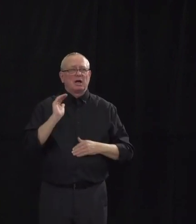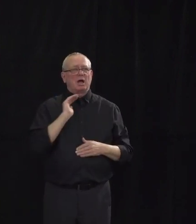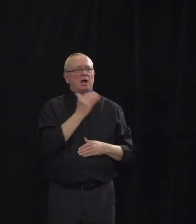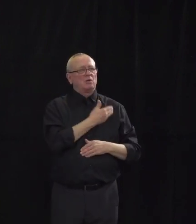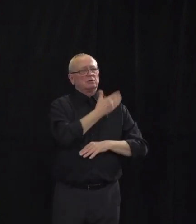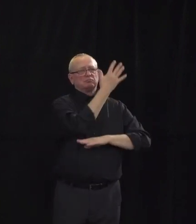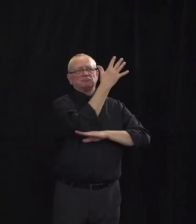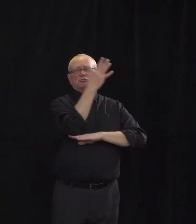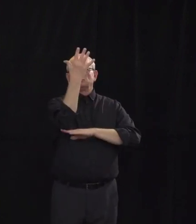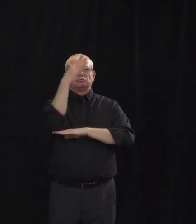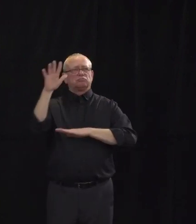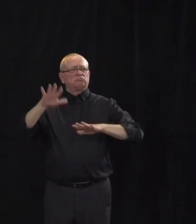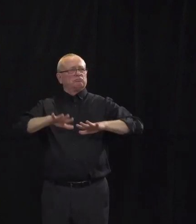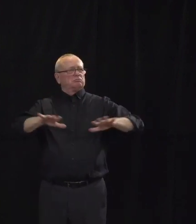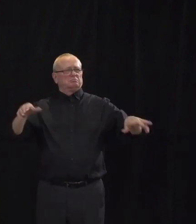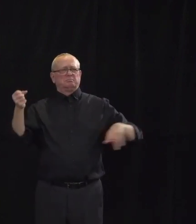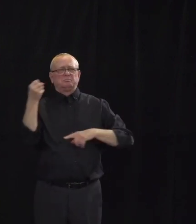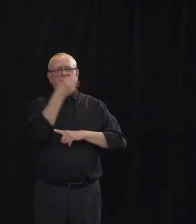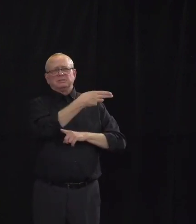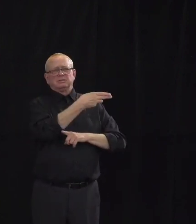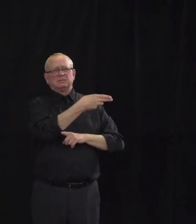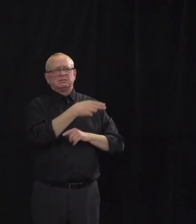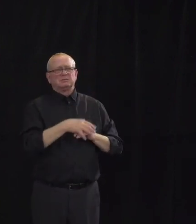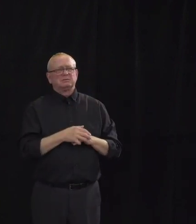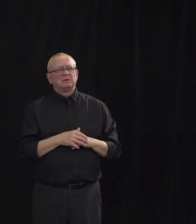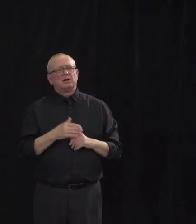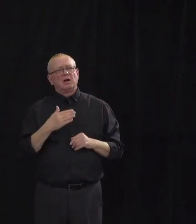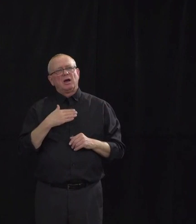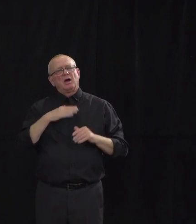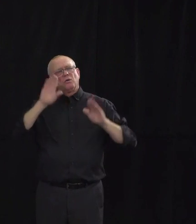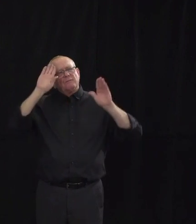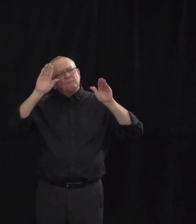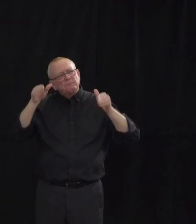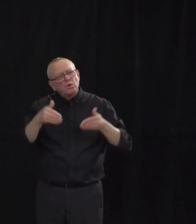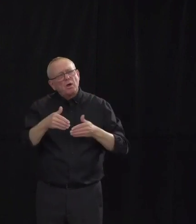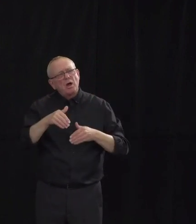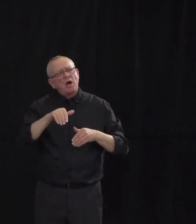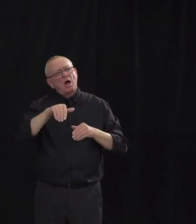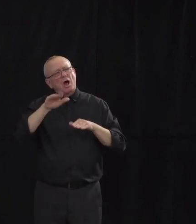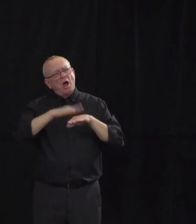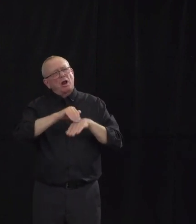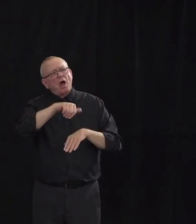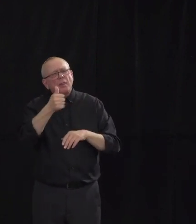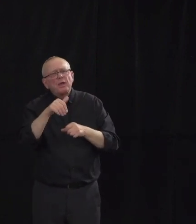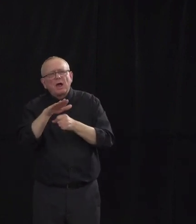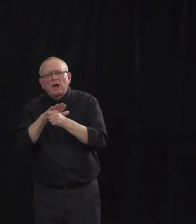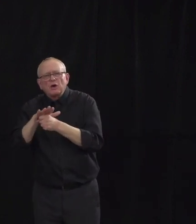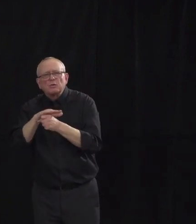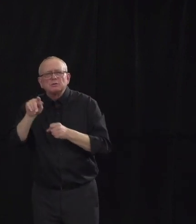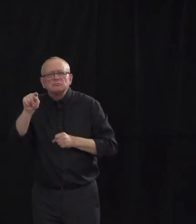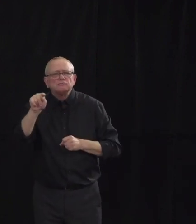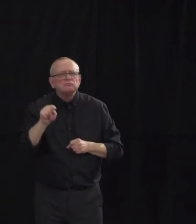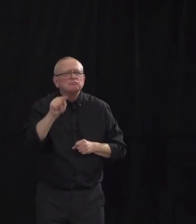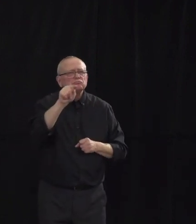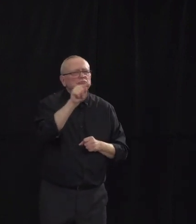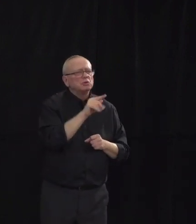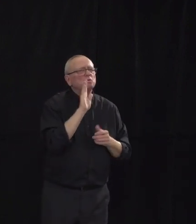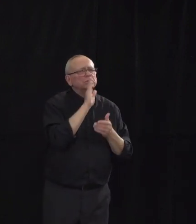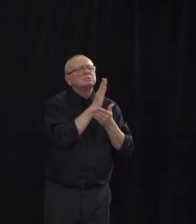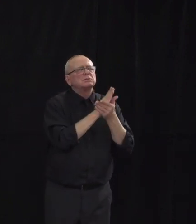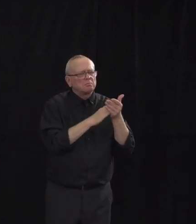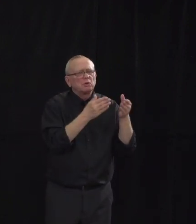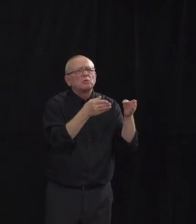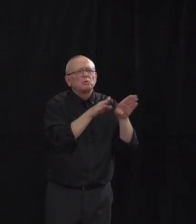people coming to. That'll be the focus of the department right now. Whereas other areas of public lands across the province are actually people's